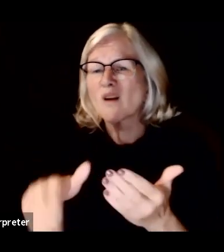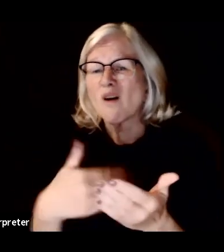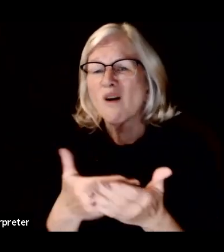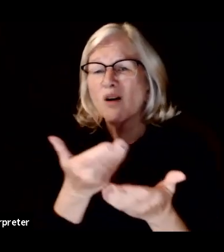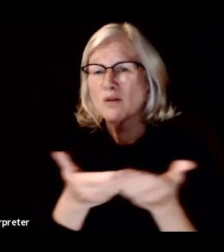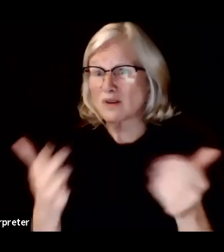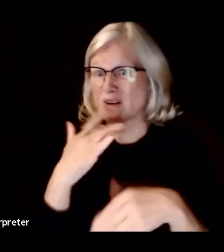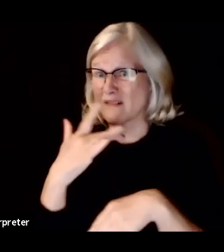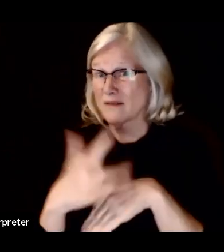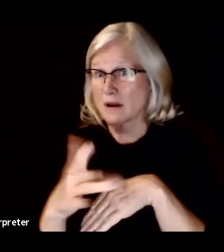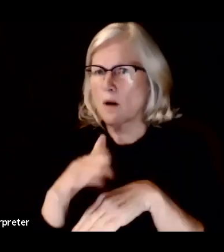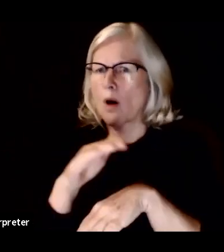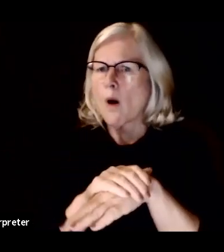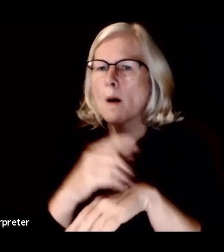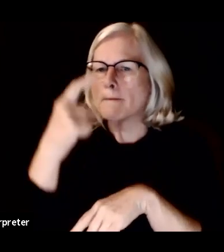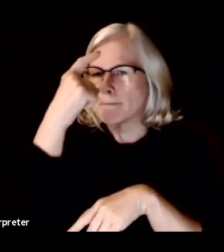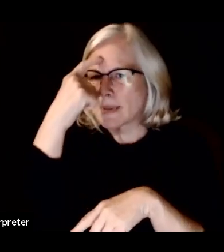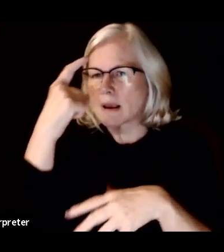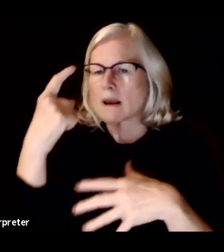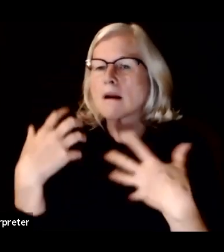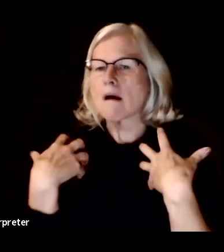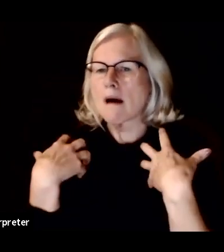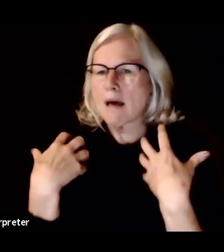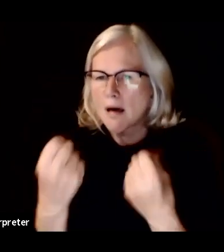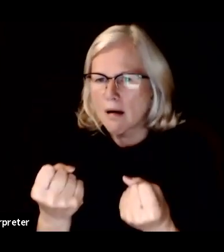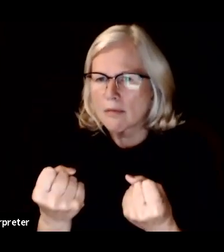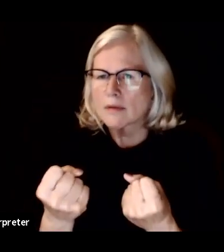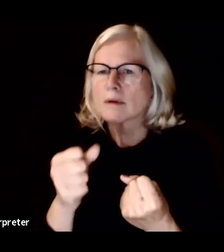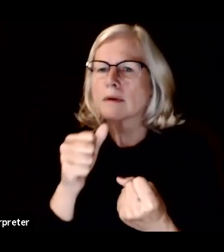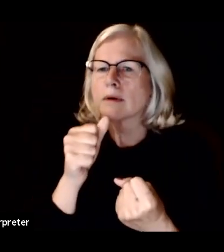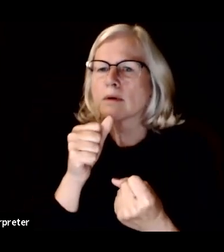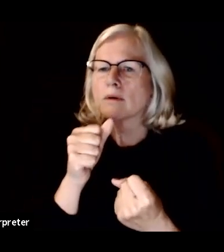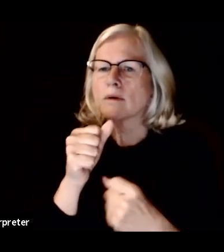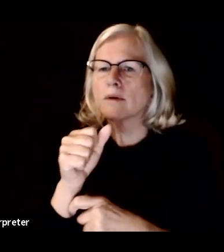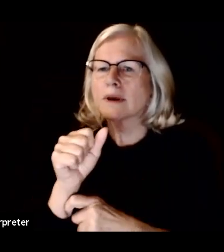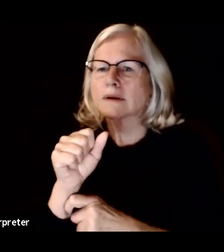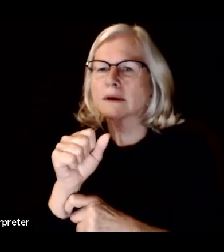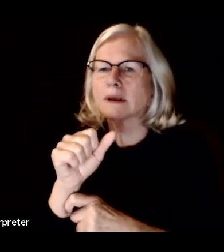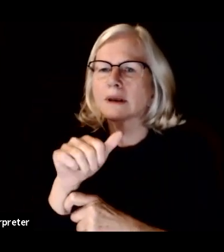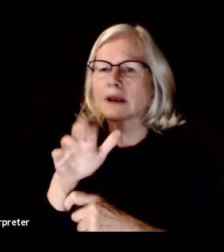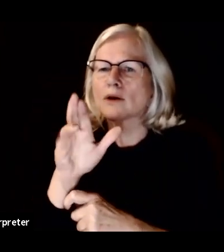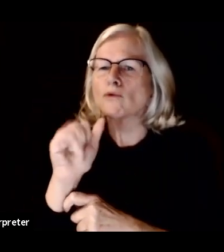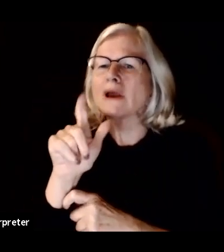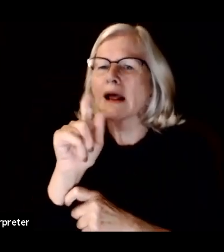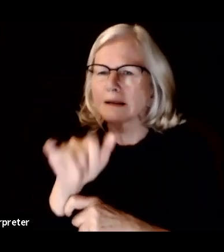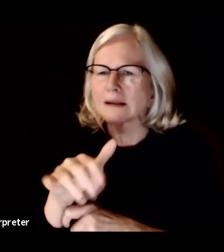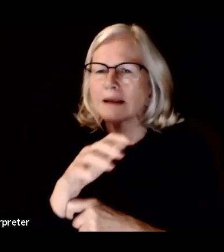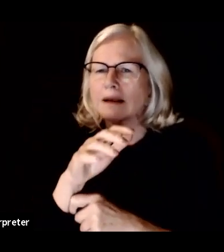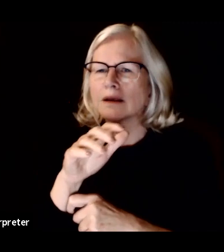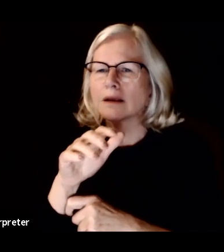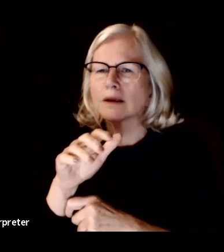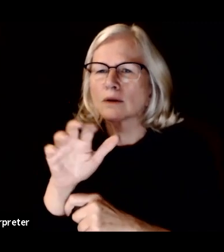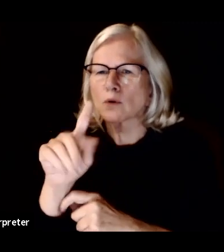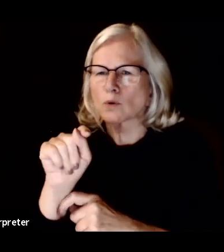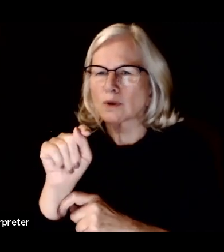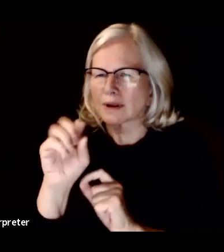Tools for Healthcare Workers webpage. We are extremely grateful to our